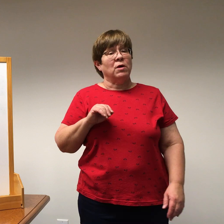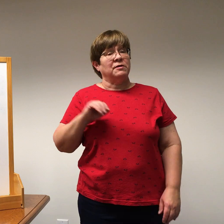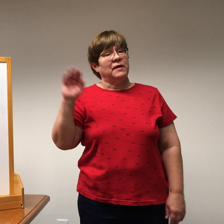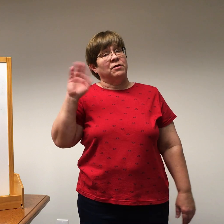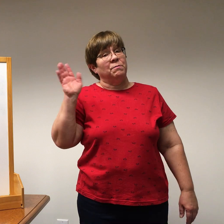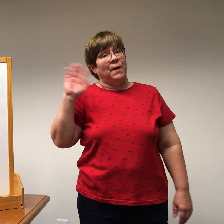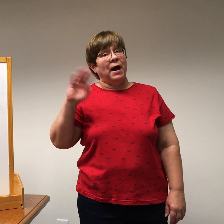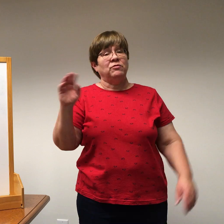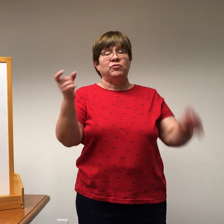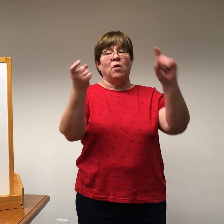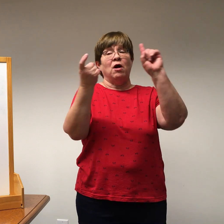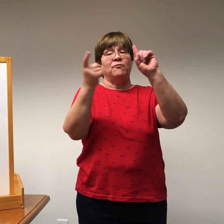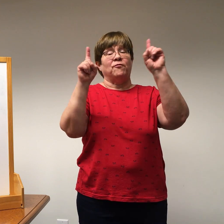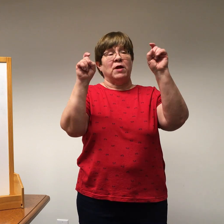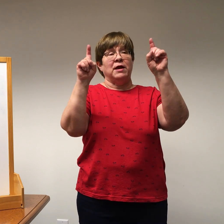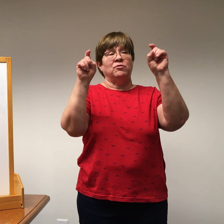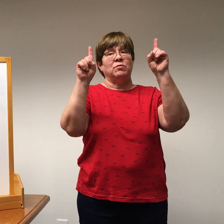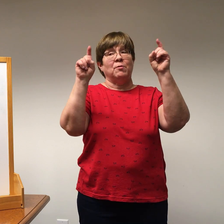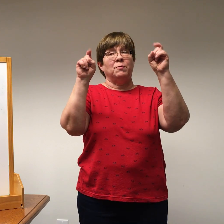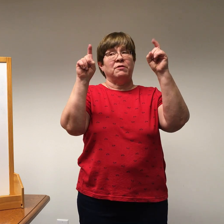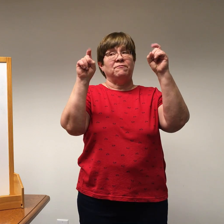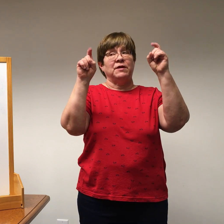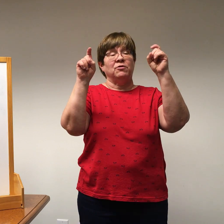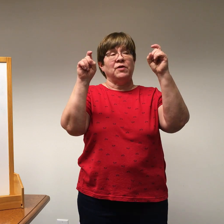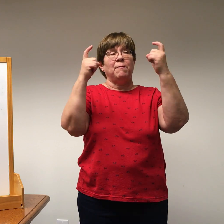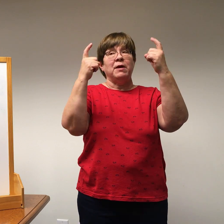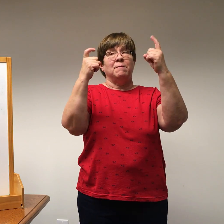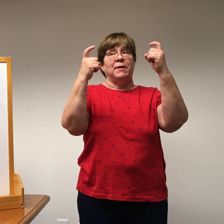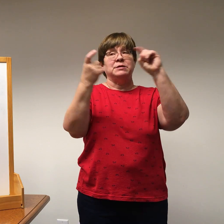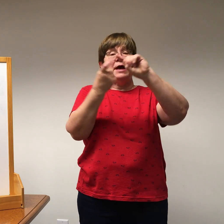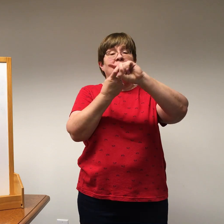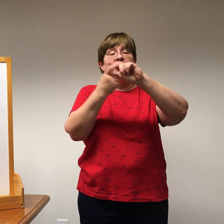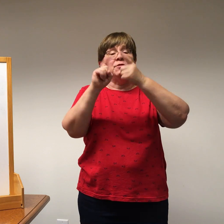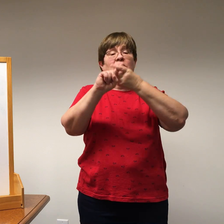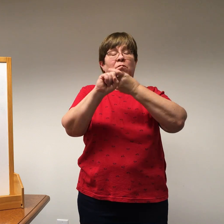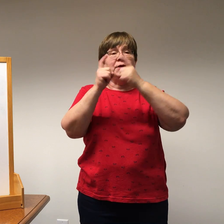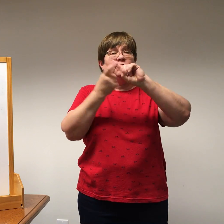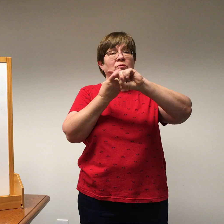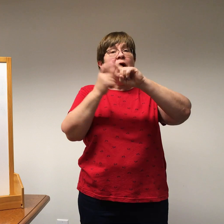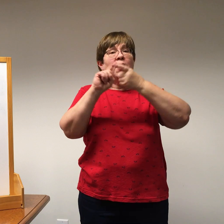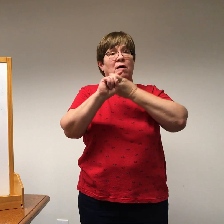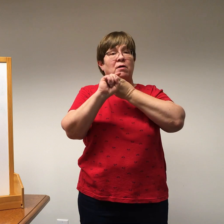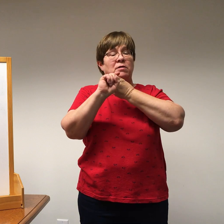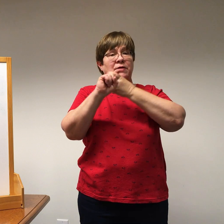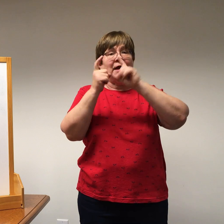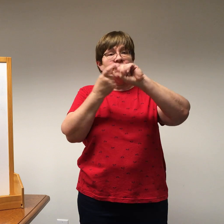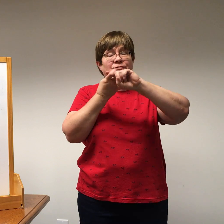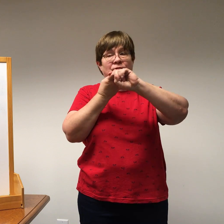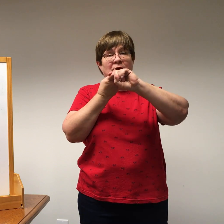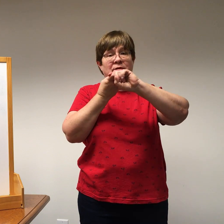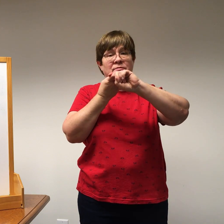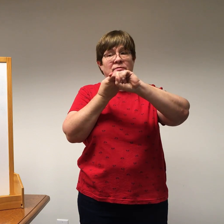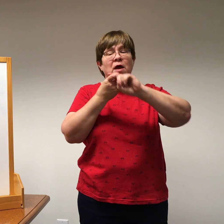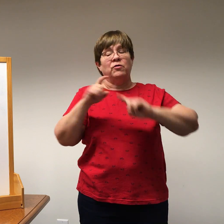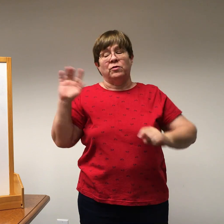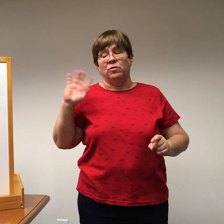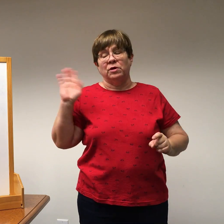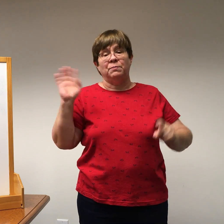to say goodbye to our friends. Remember, put our fingers up, bend down, and they're going to hug. That's friends. So